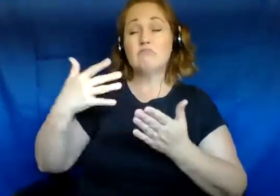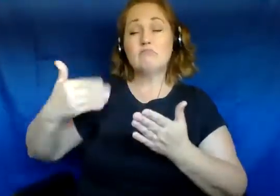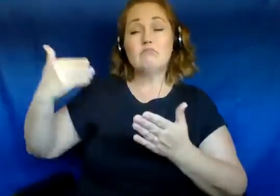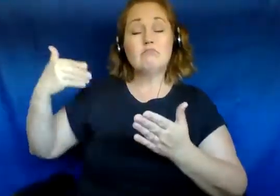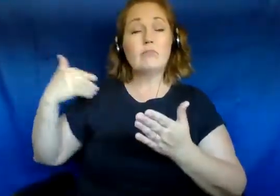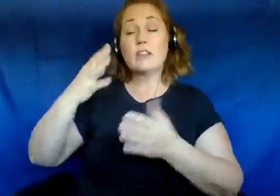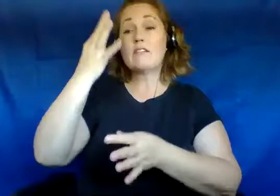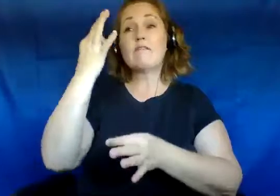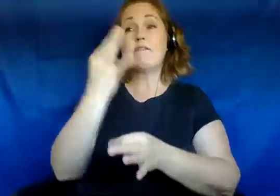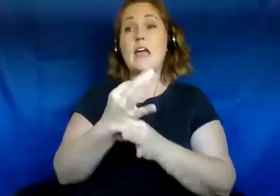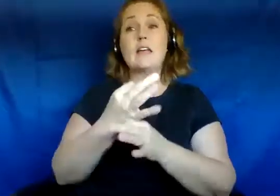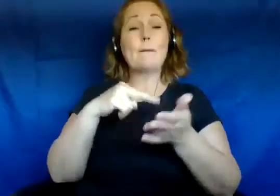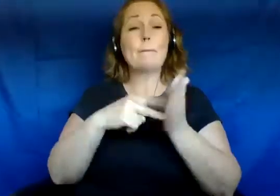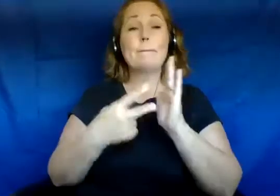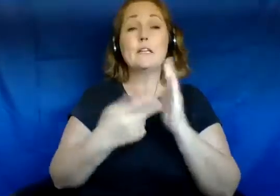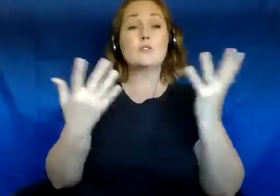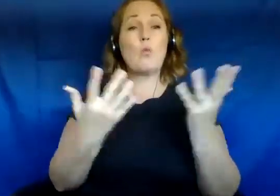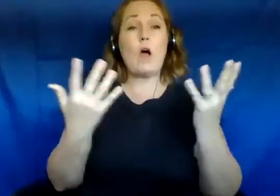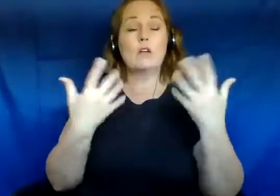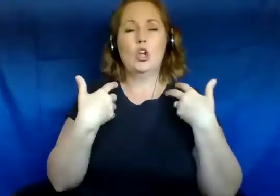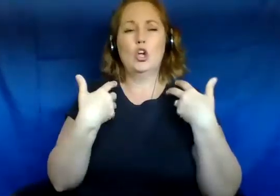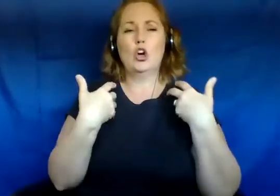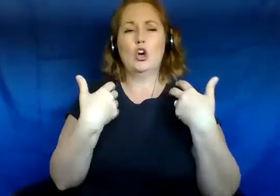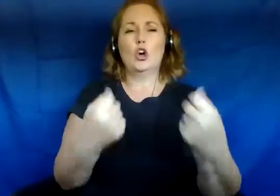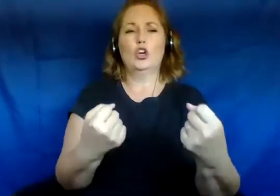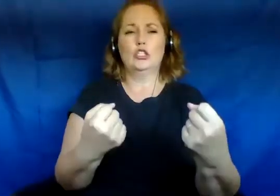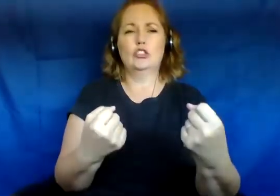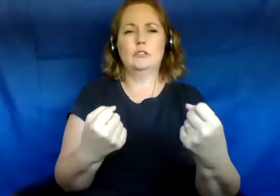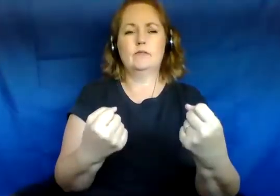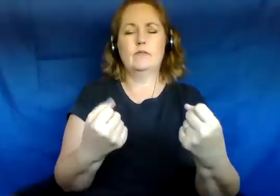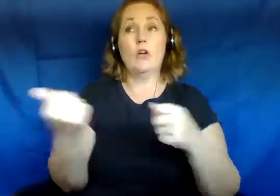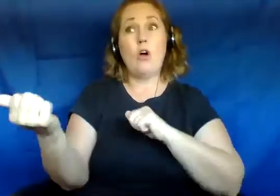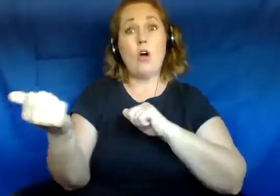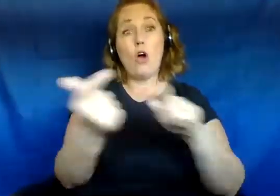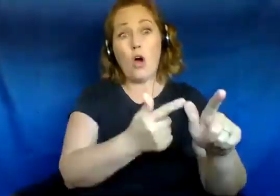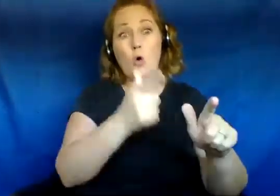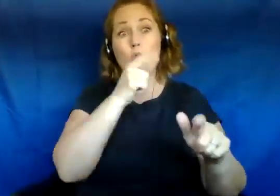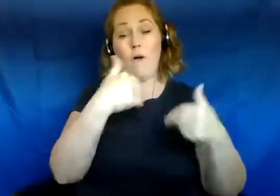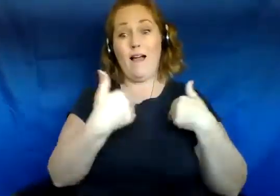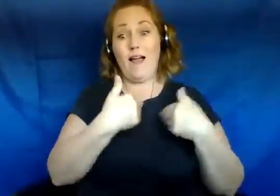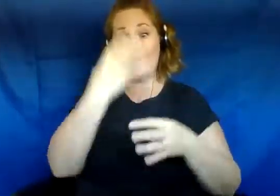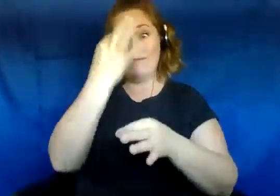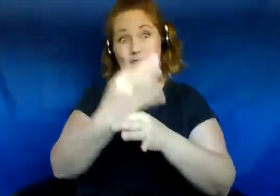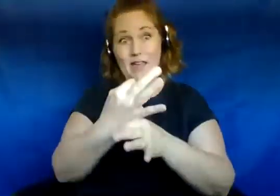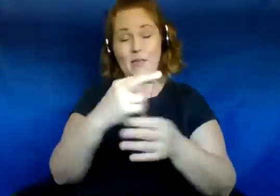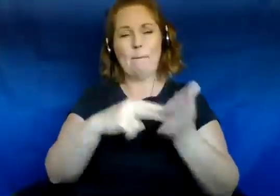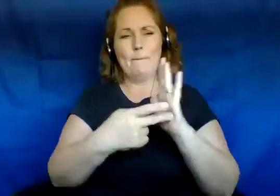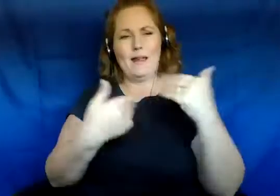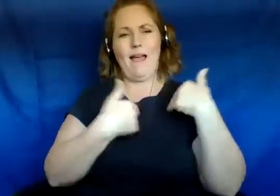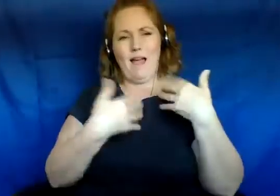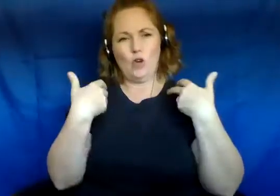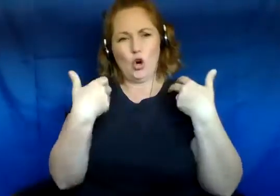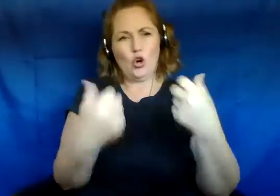faith means courage. All men of faith have courage.